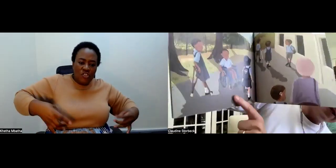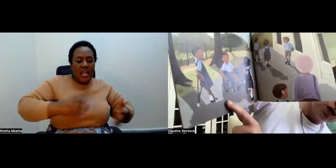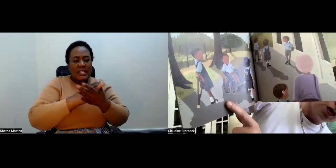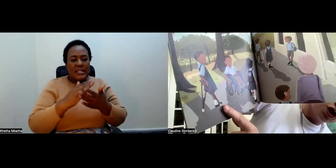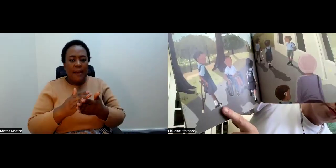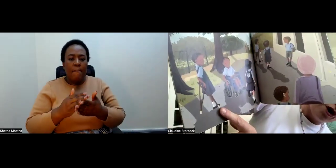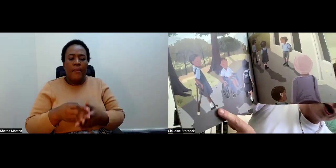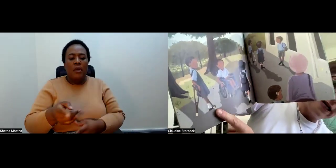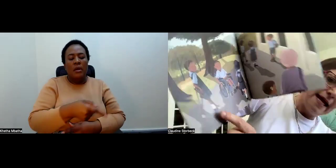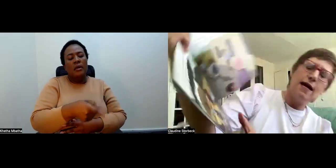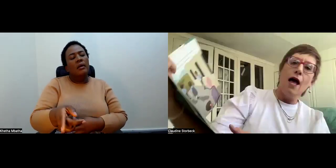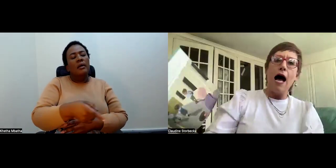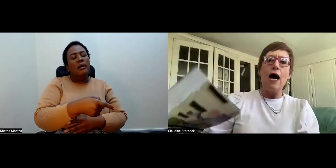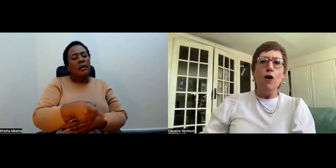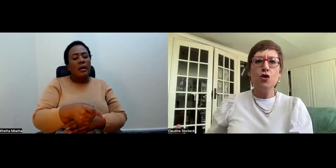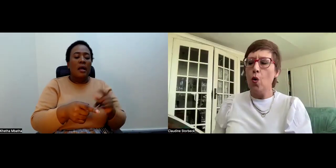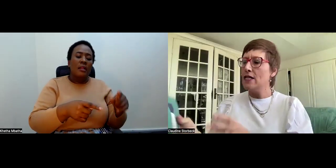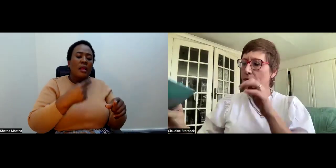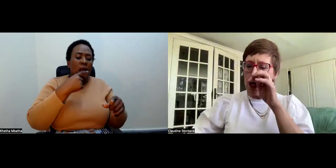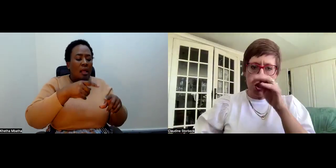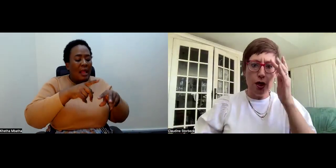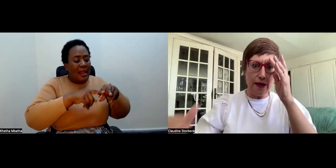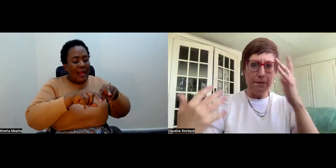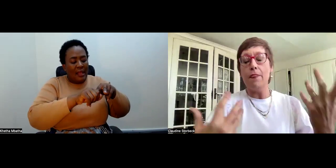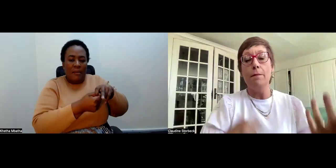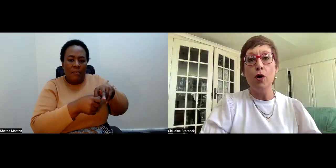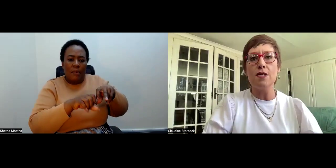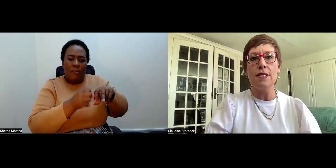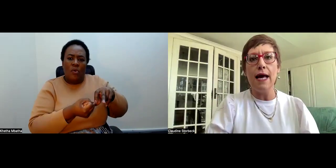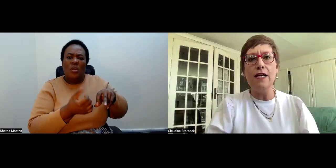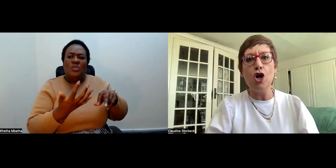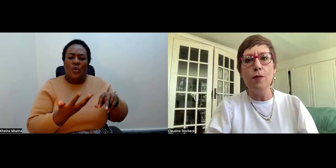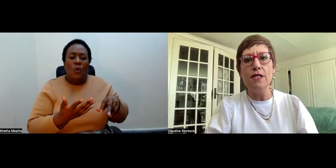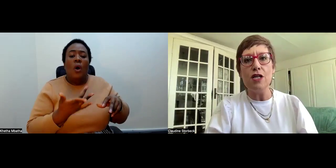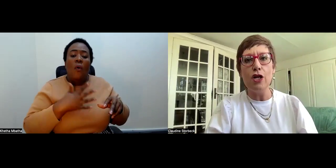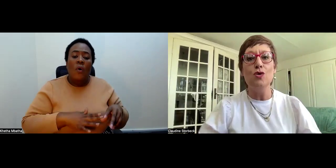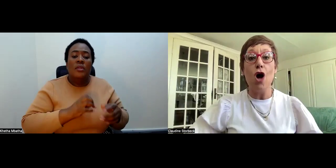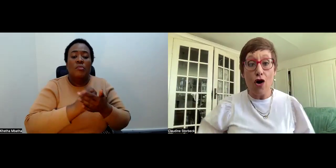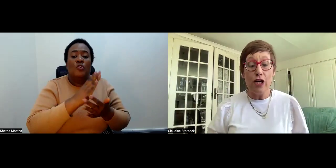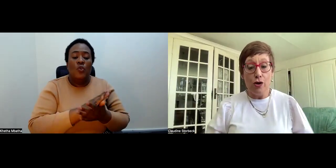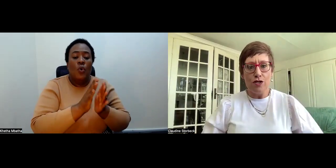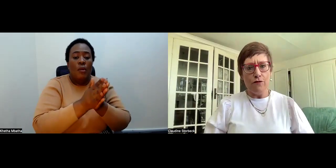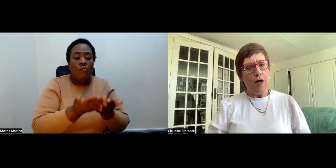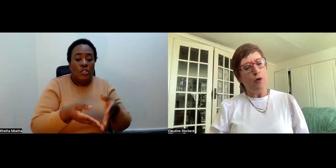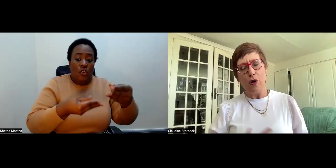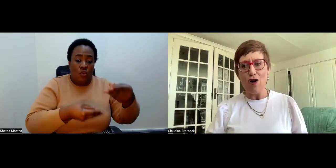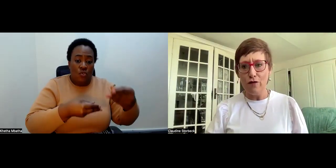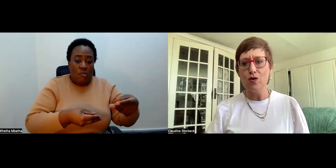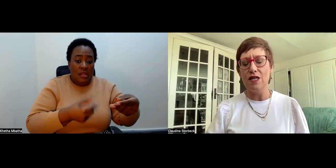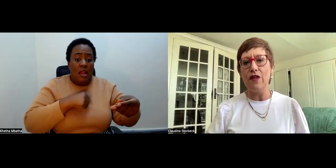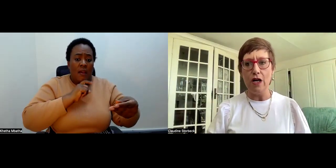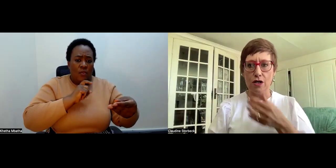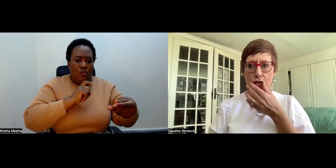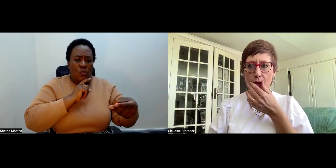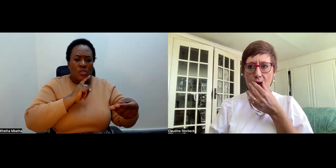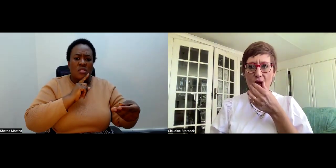canes. This little girl's got a broken leg. I want to always make sure that the books and documents I use are inclusive, but we can't